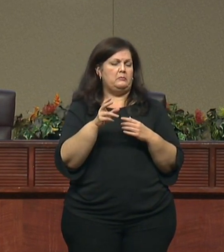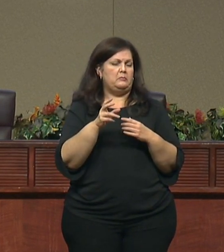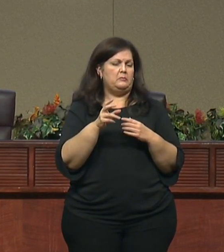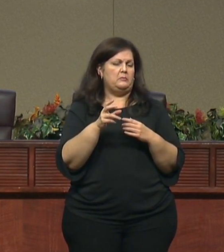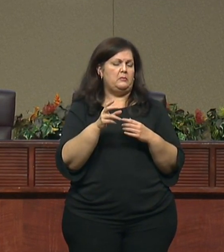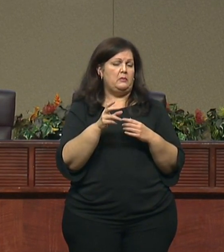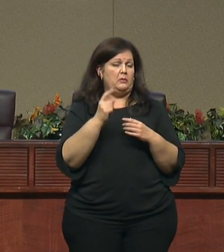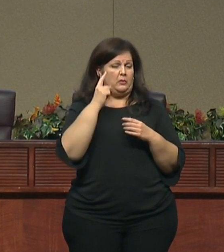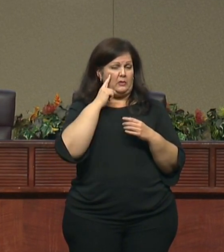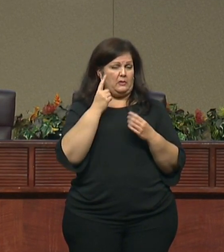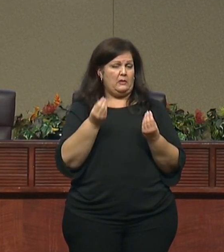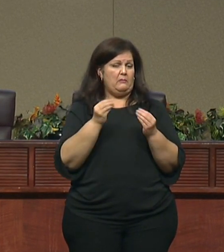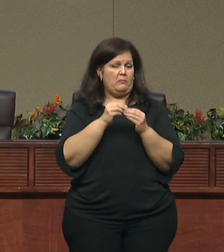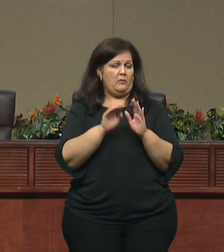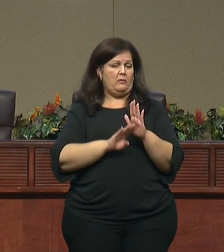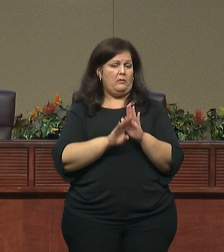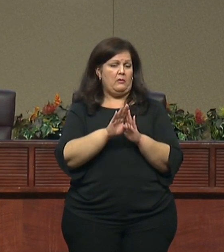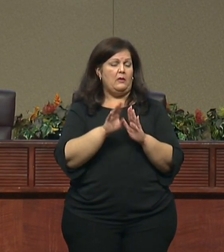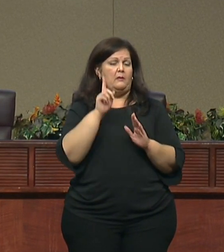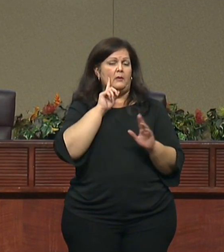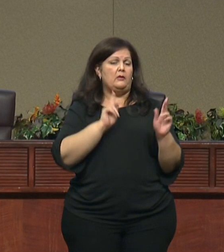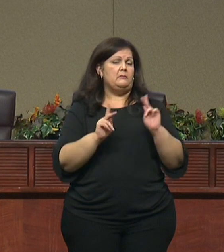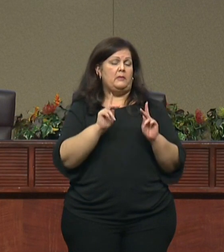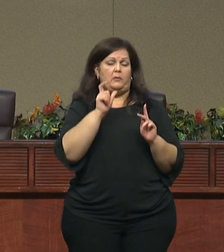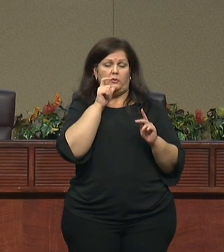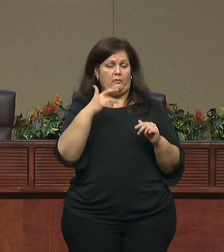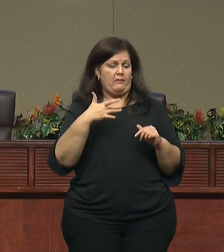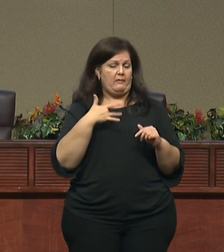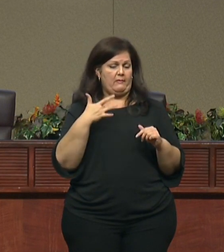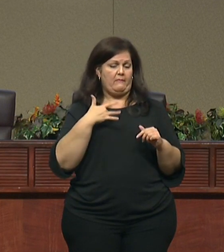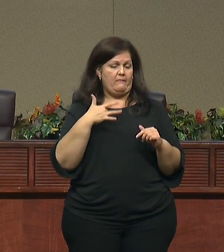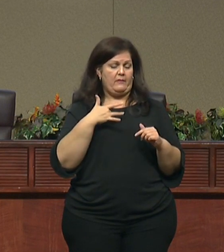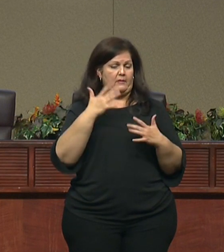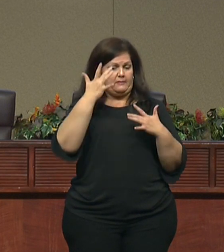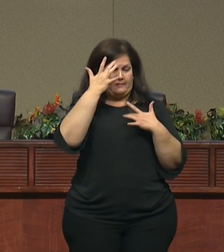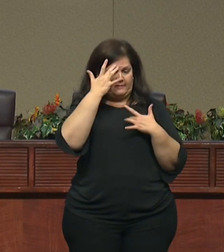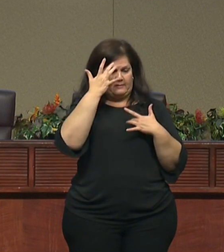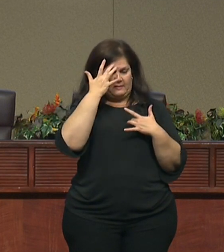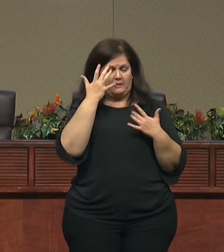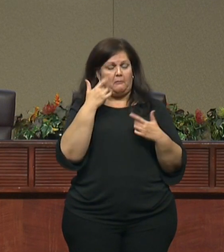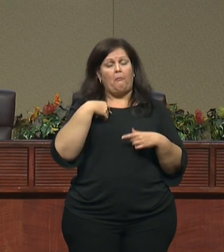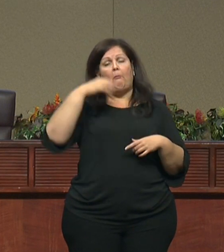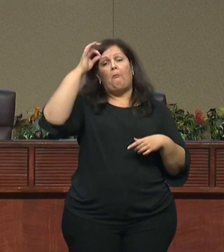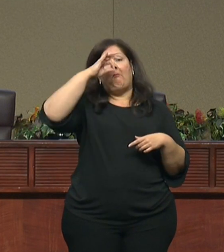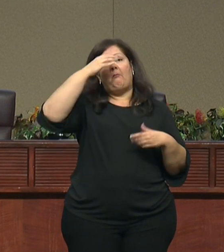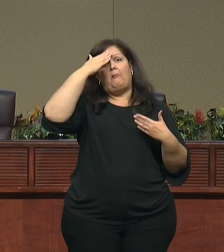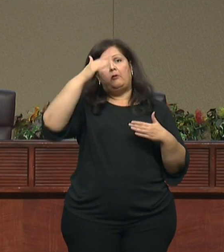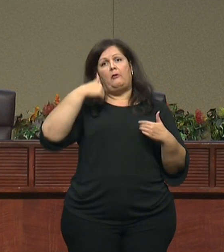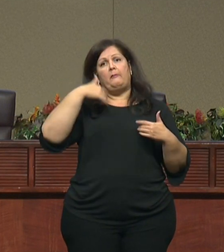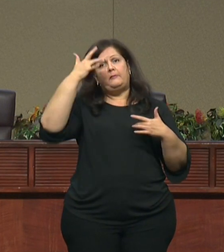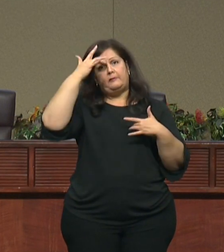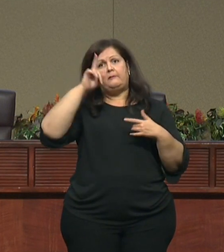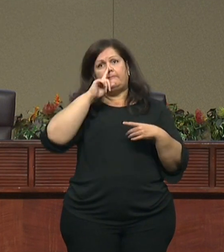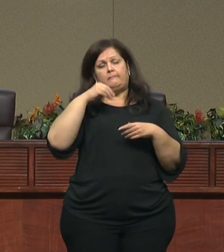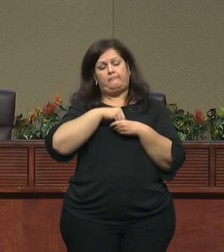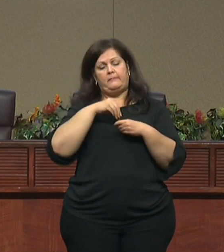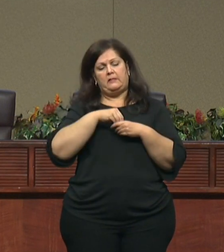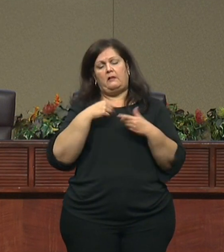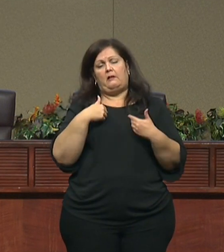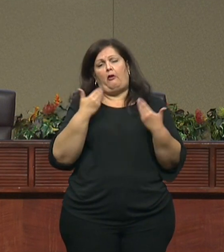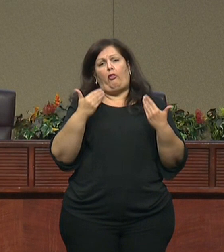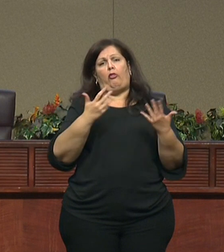another surge because those who are asymptomatic may not know it and continue to spread the virus? So the numbers